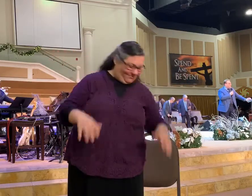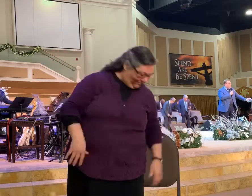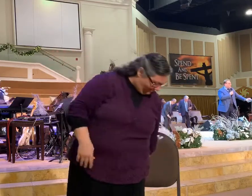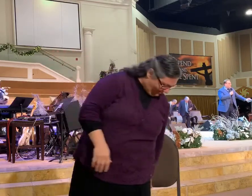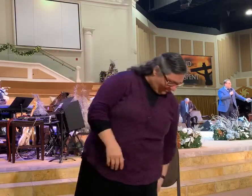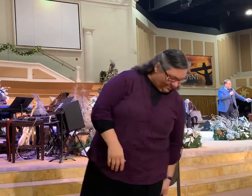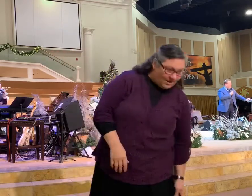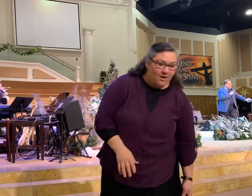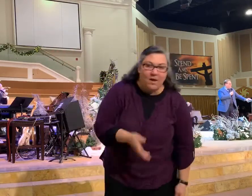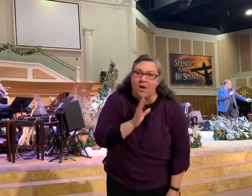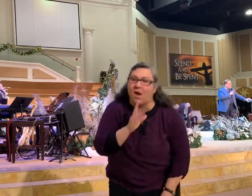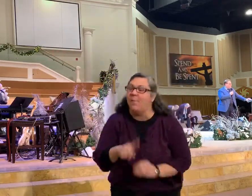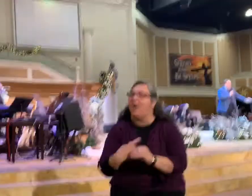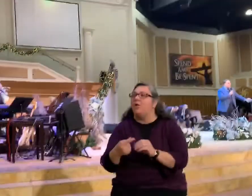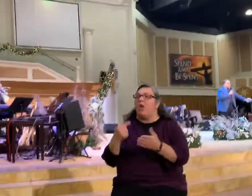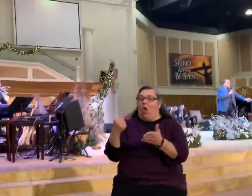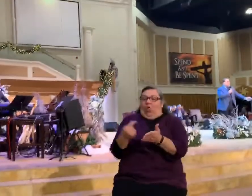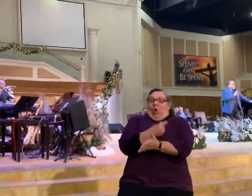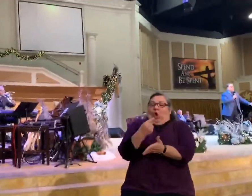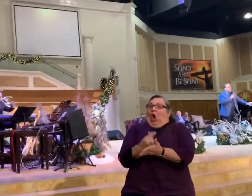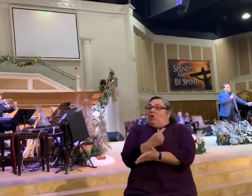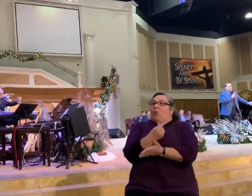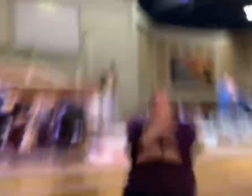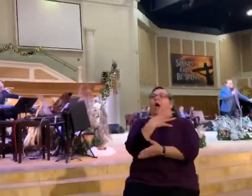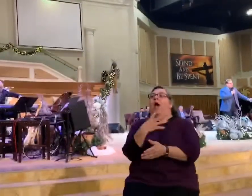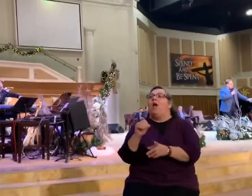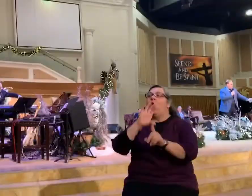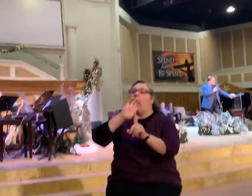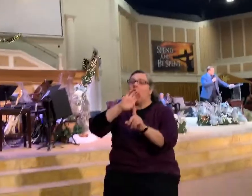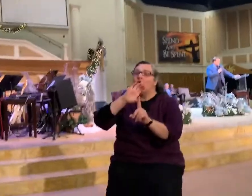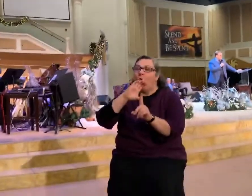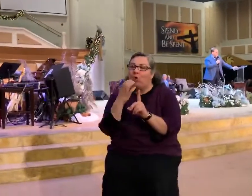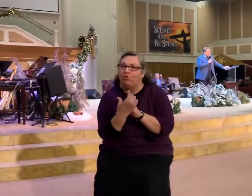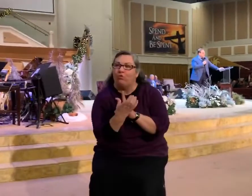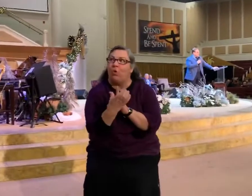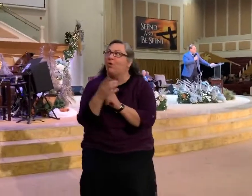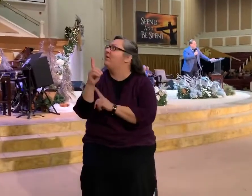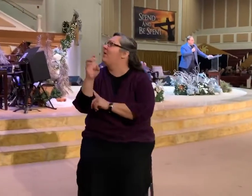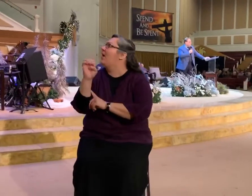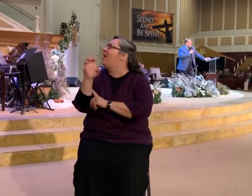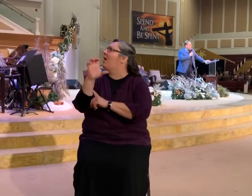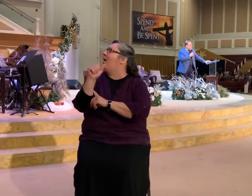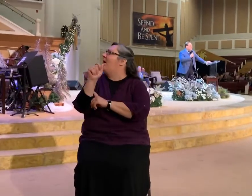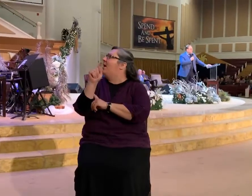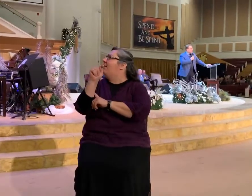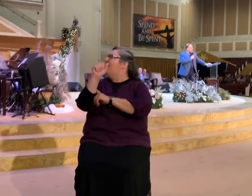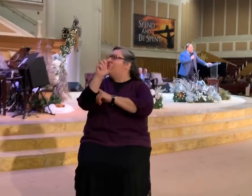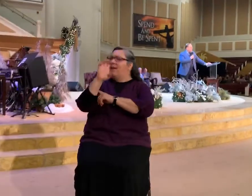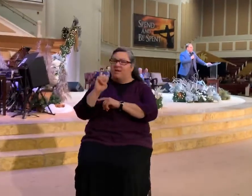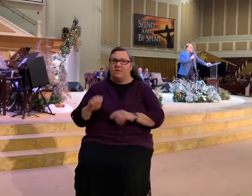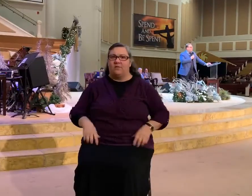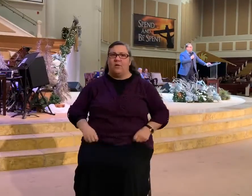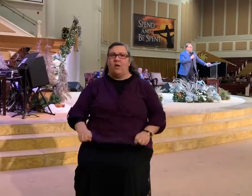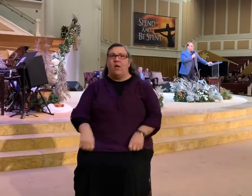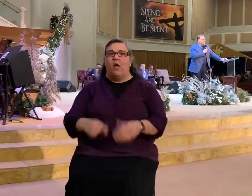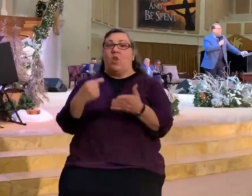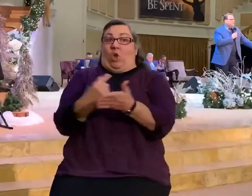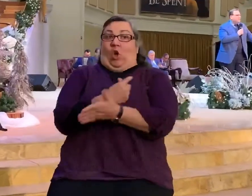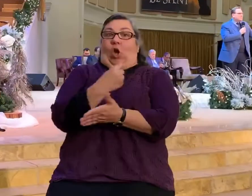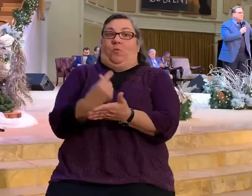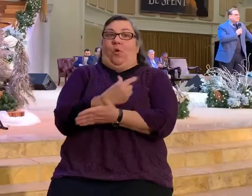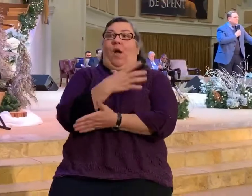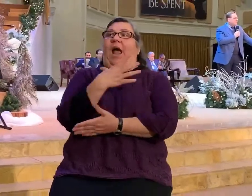the gospel and cultural decadence. The gospel